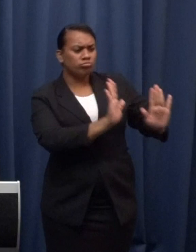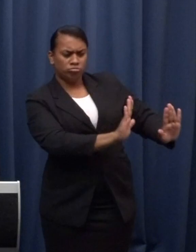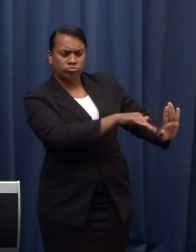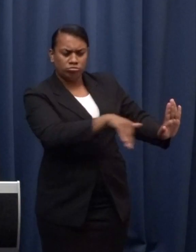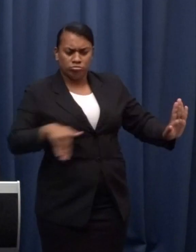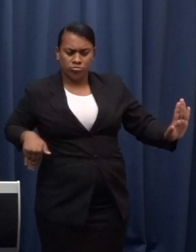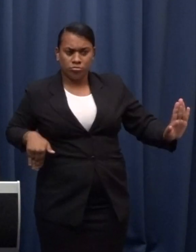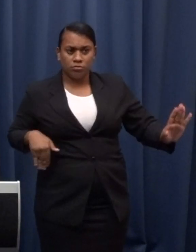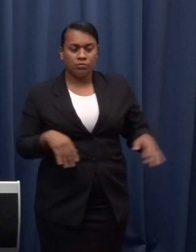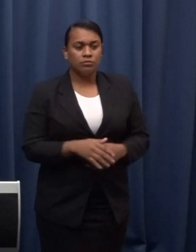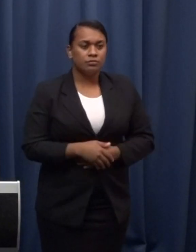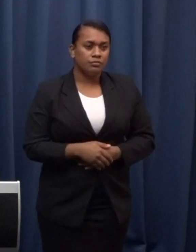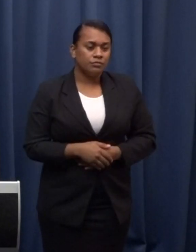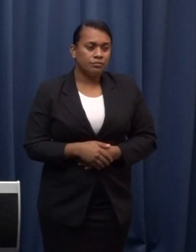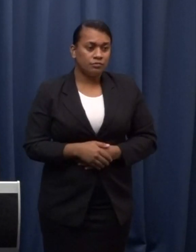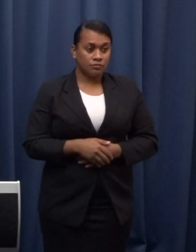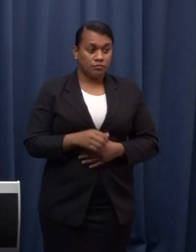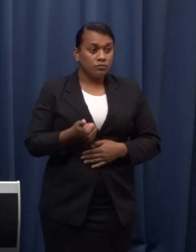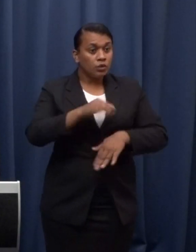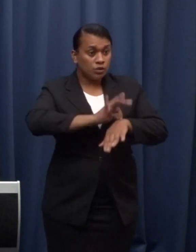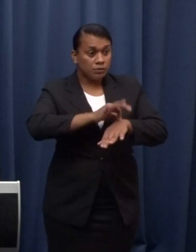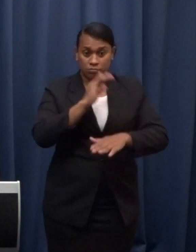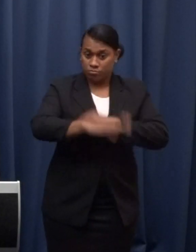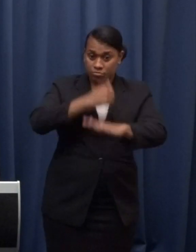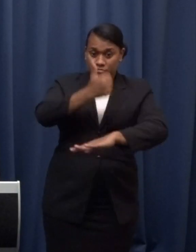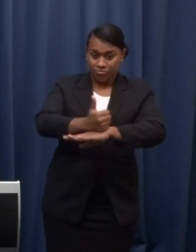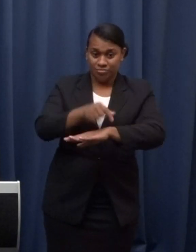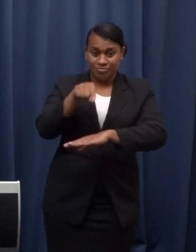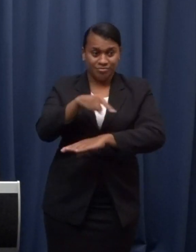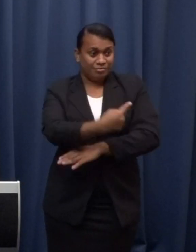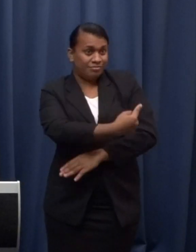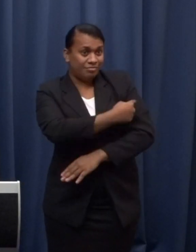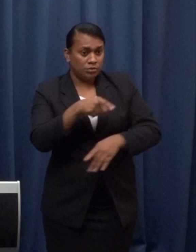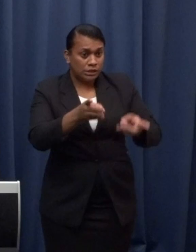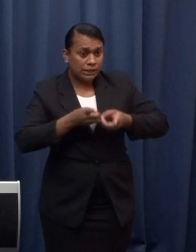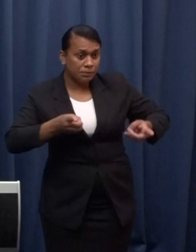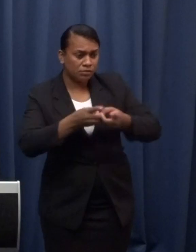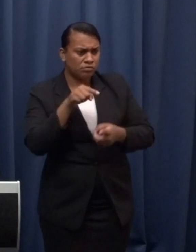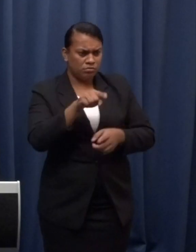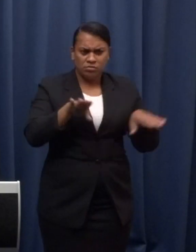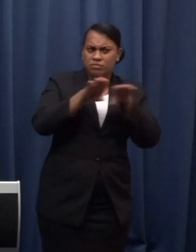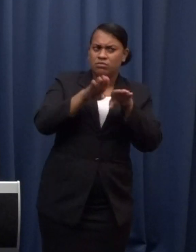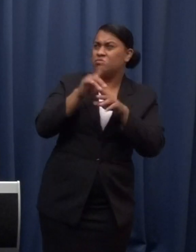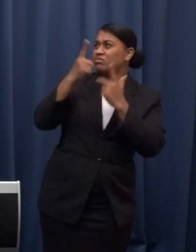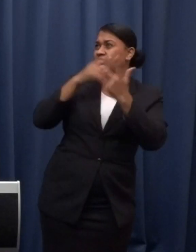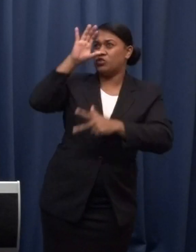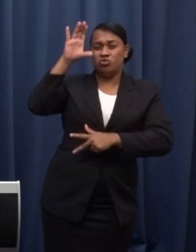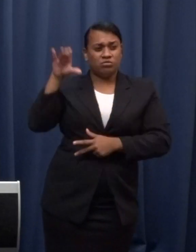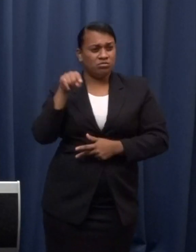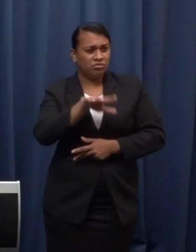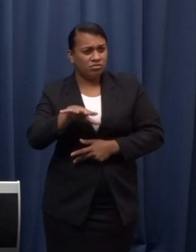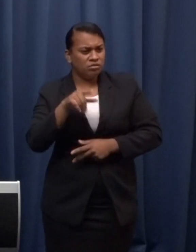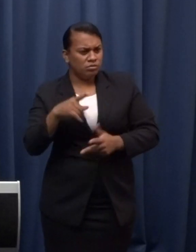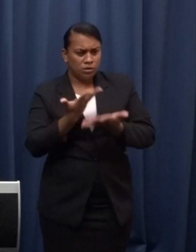each division, similar to what other countries have done to contain the virus at the local level. These clinics will